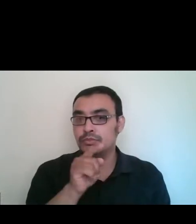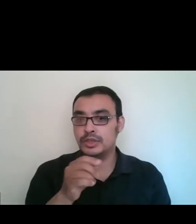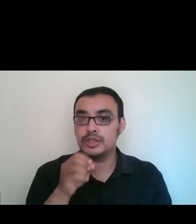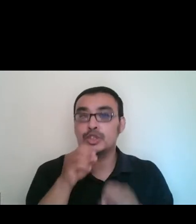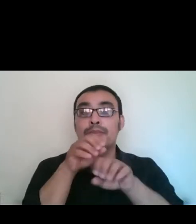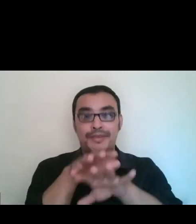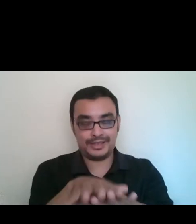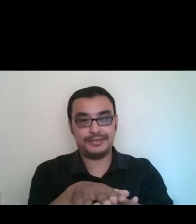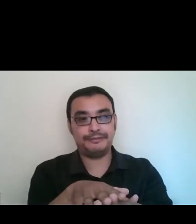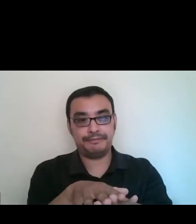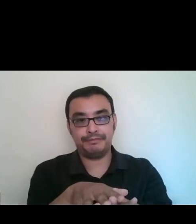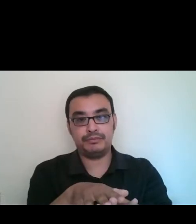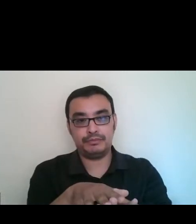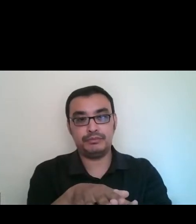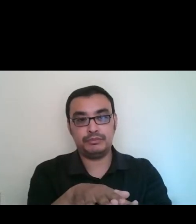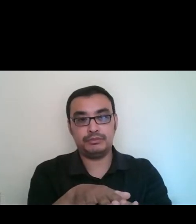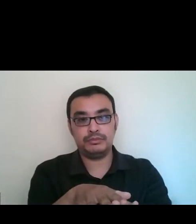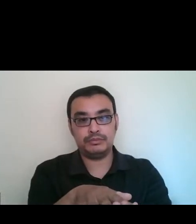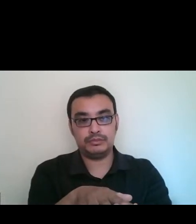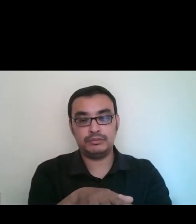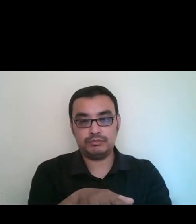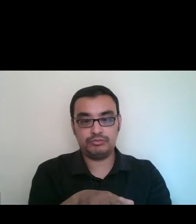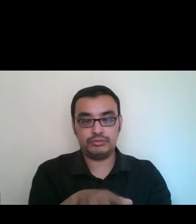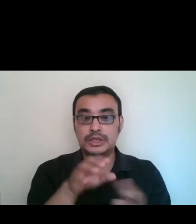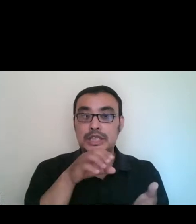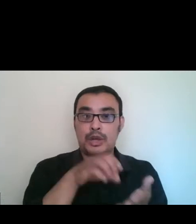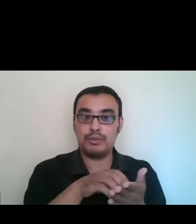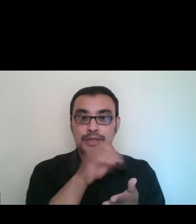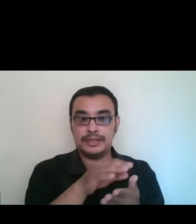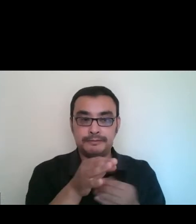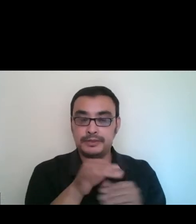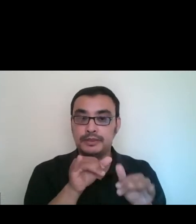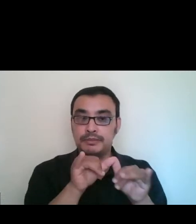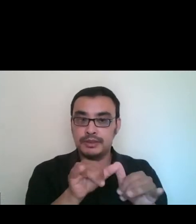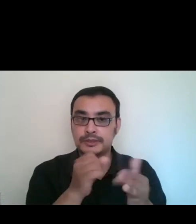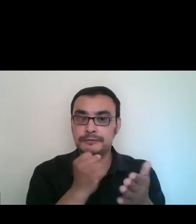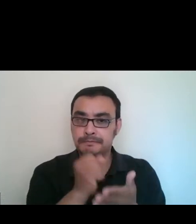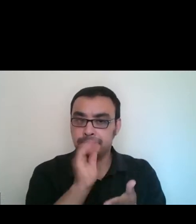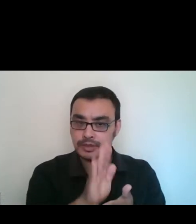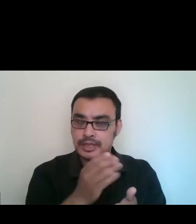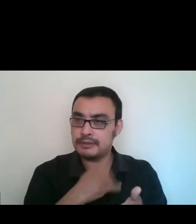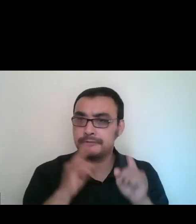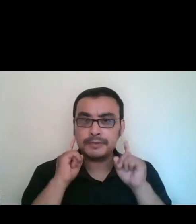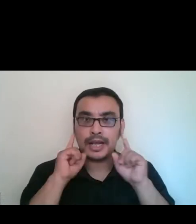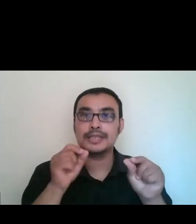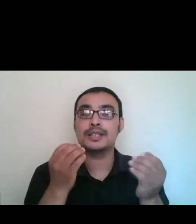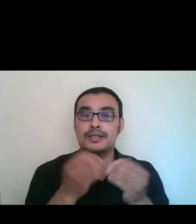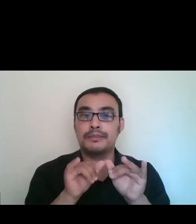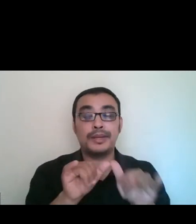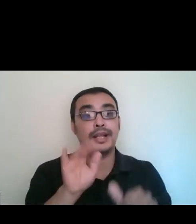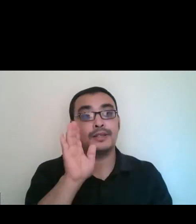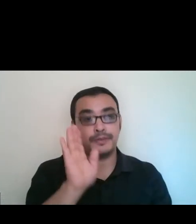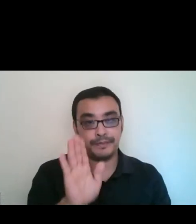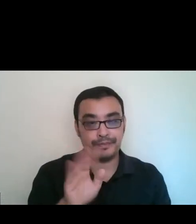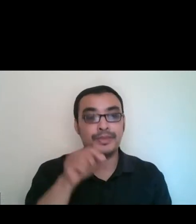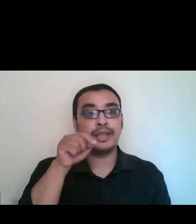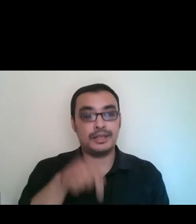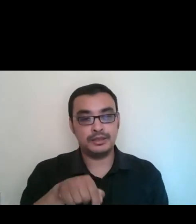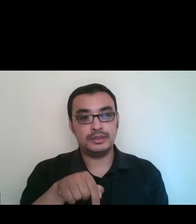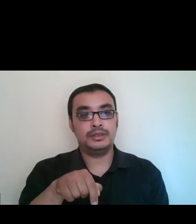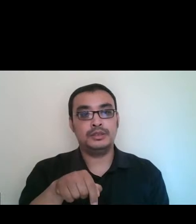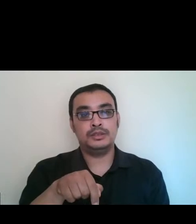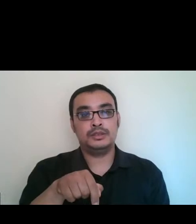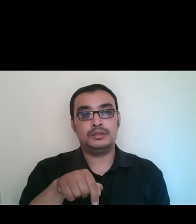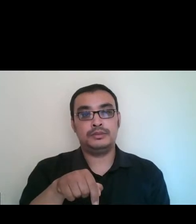inclusive cohort. I hope we managed. Today with us, we